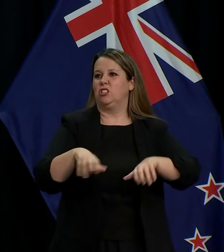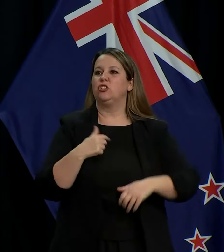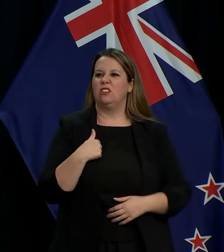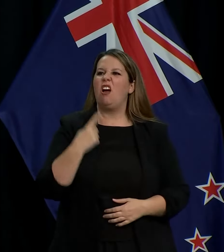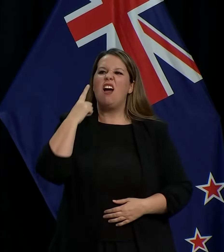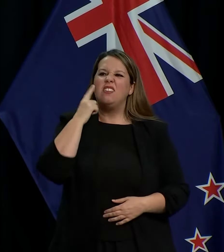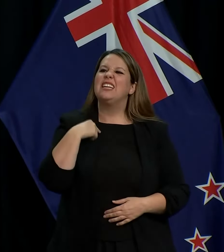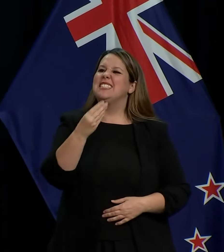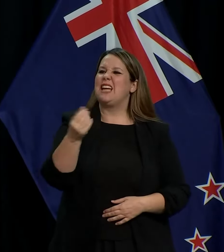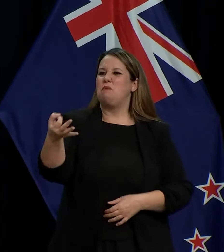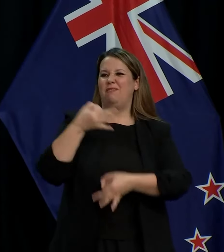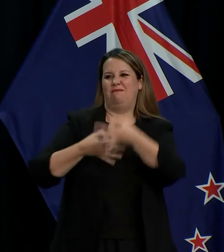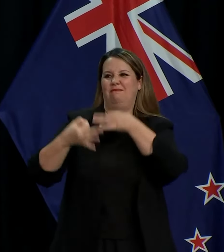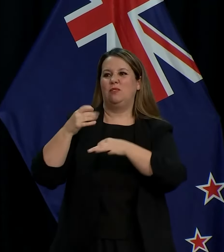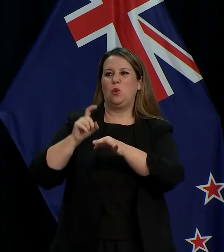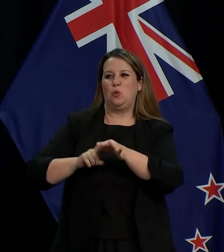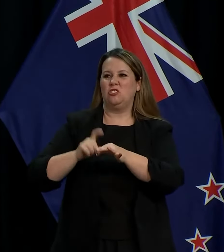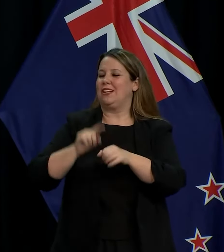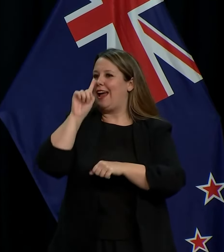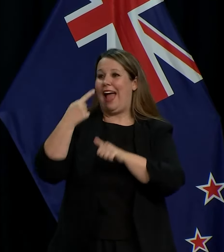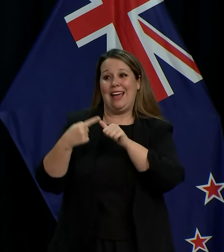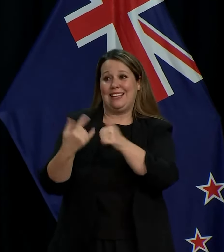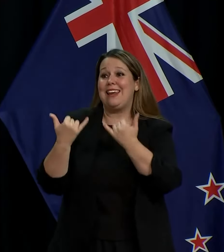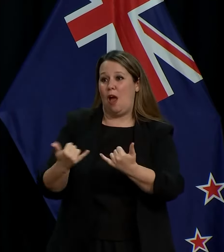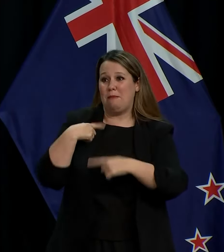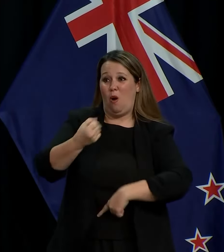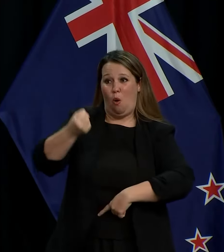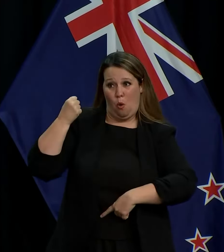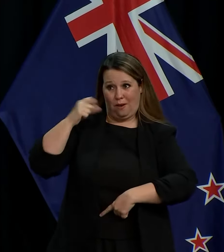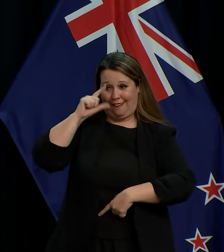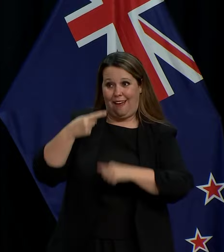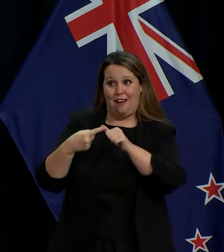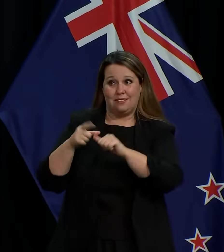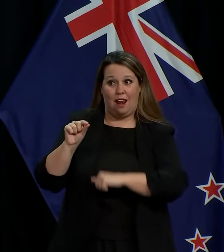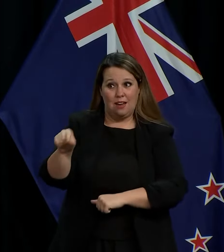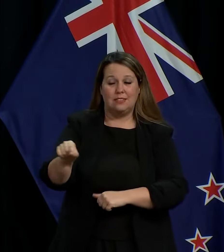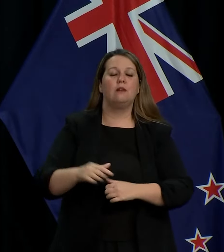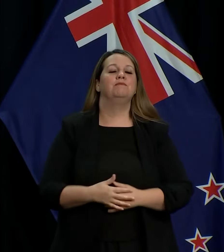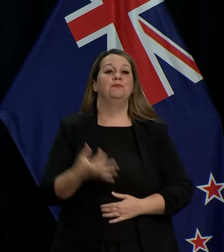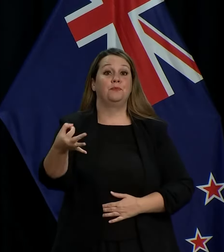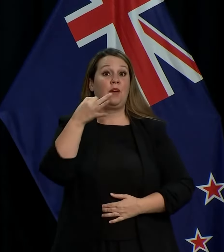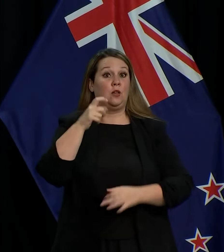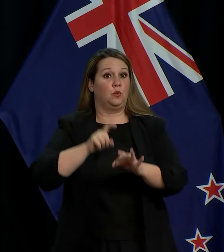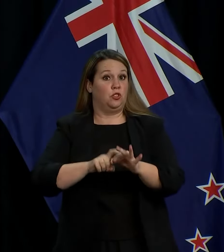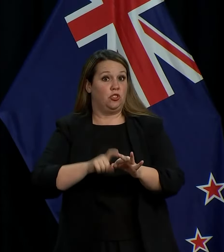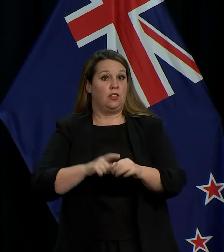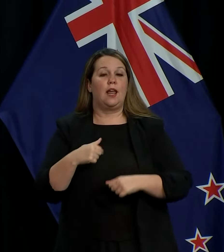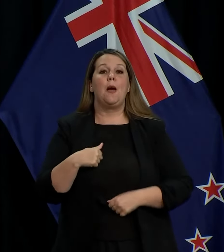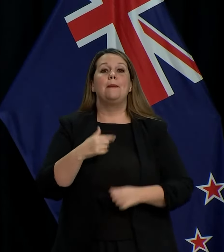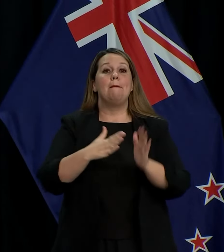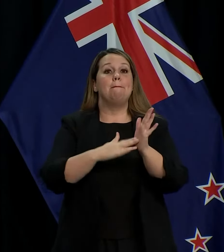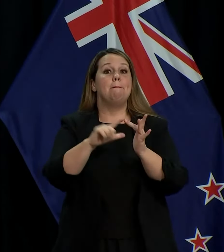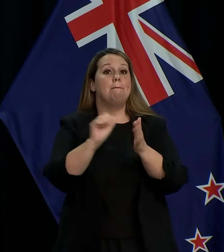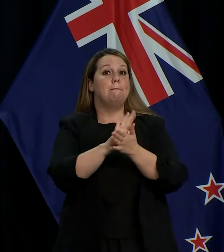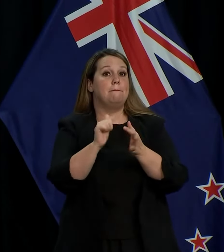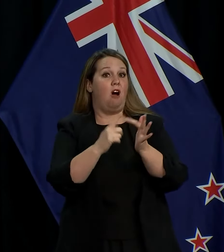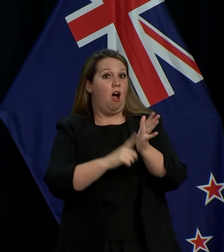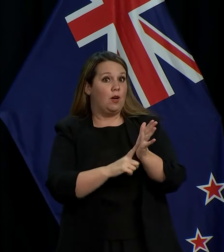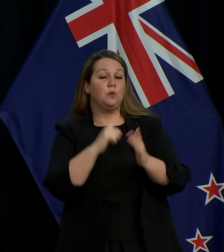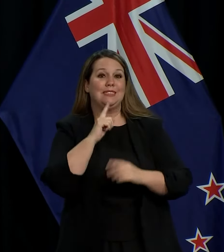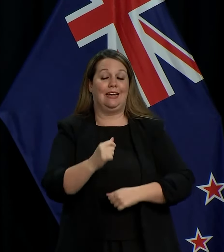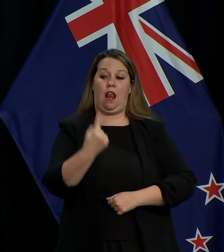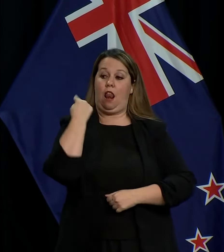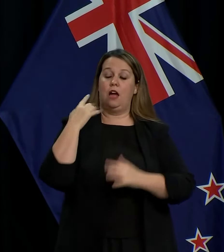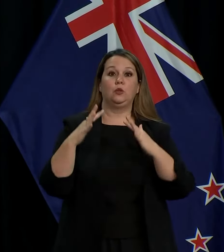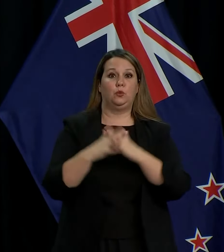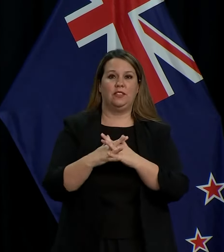could answer. The 85 classes part has been sorted, that came out from Michael Wood last week, but it's more around the other stuff. And is it a case